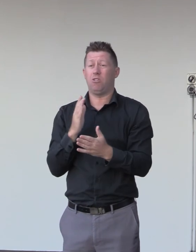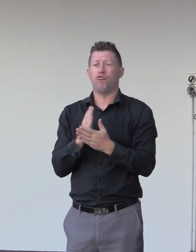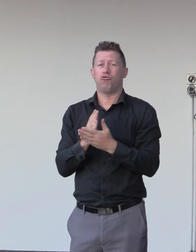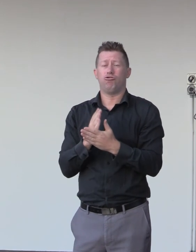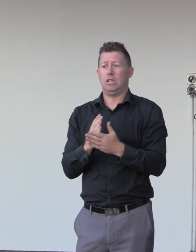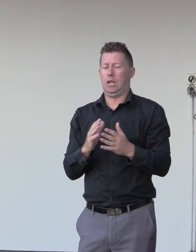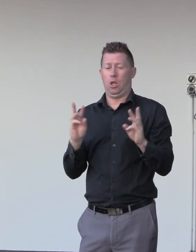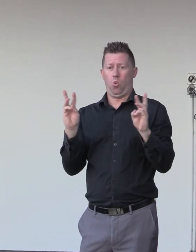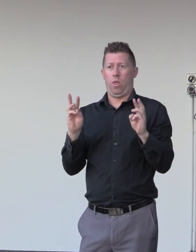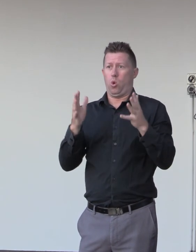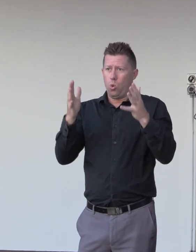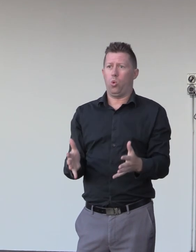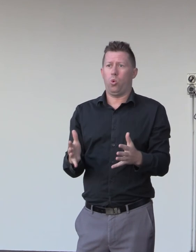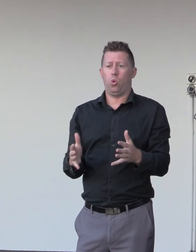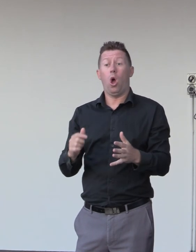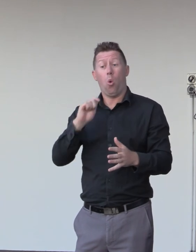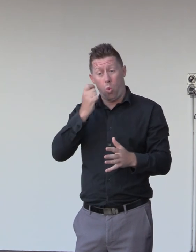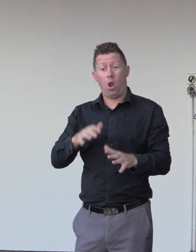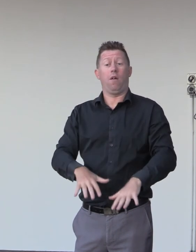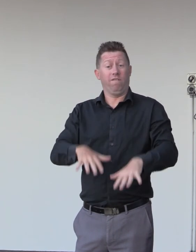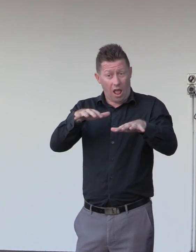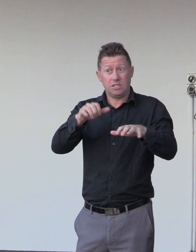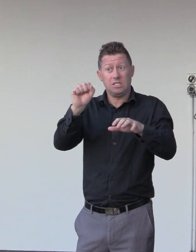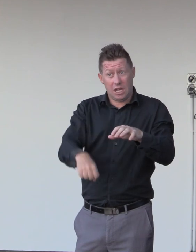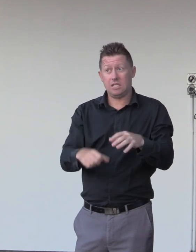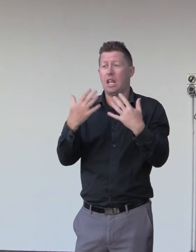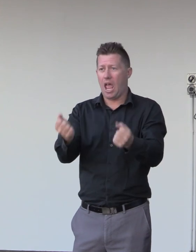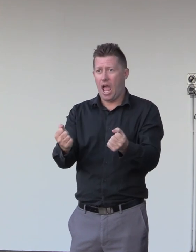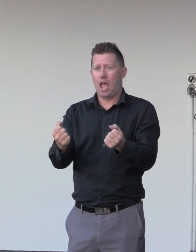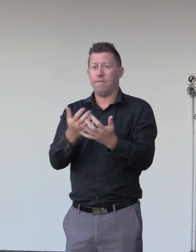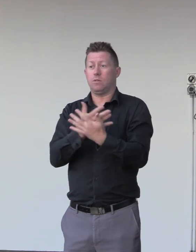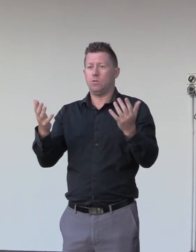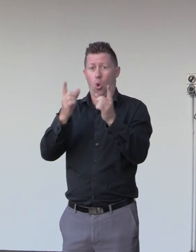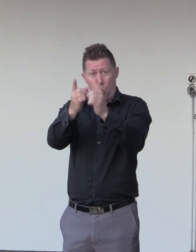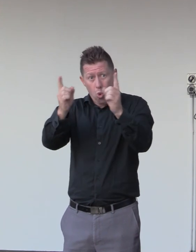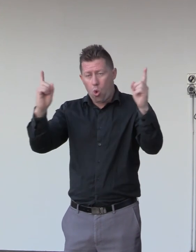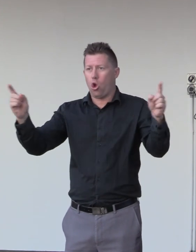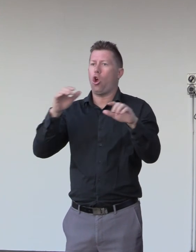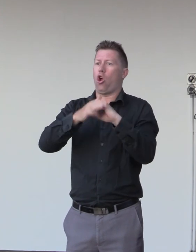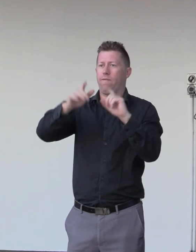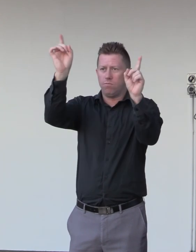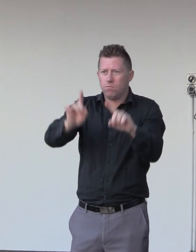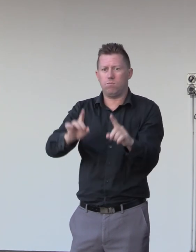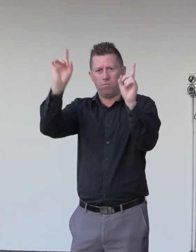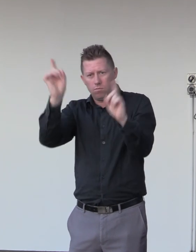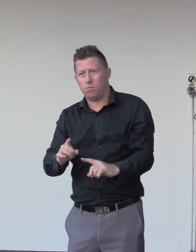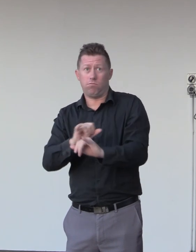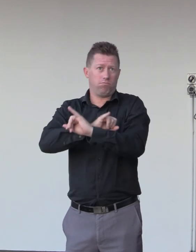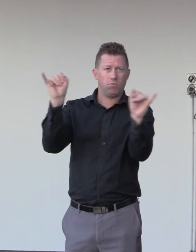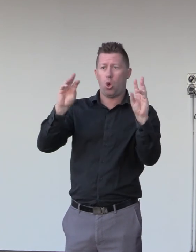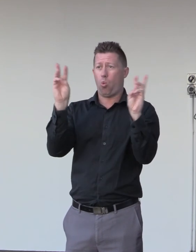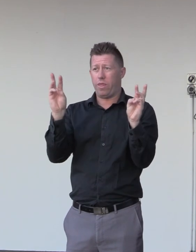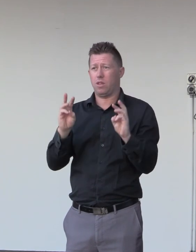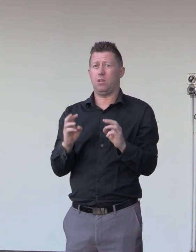weather. Apart from the flood watch, there will be severe thunderstorm or severe weather warnings issued over the next few days. So I'd urge all people to